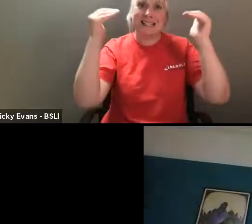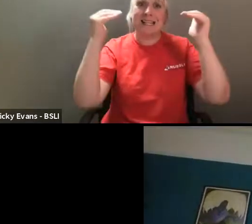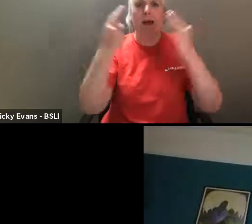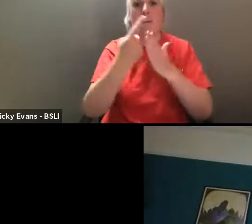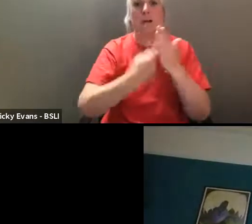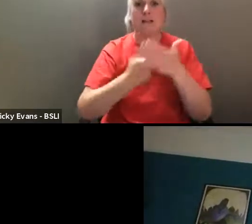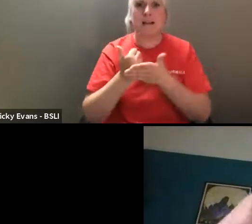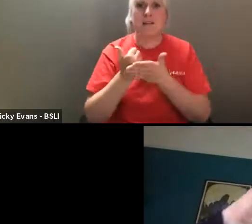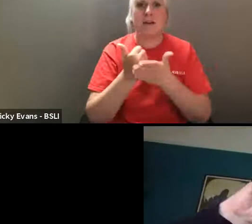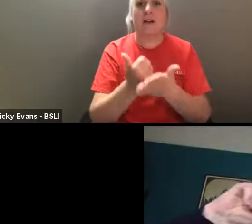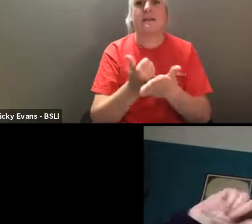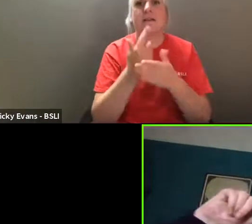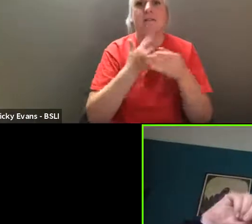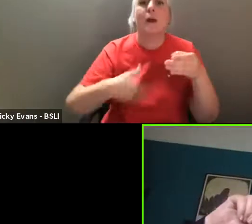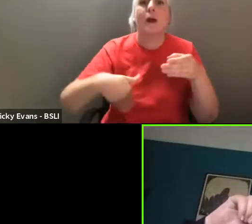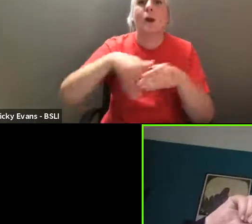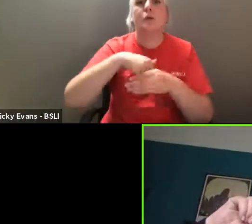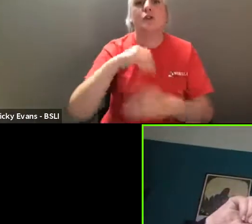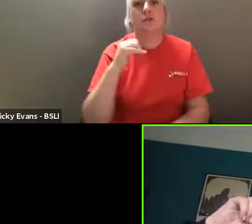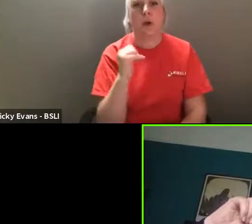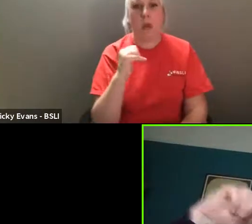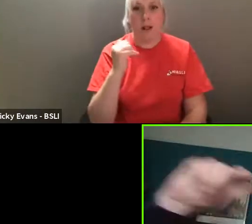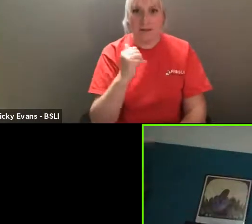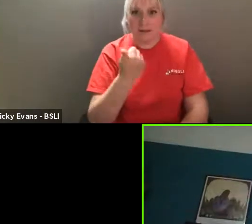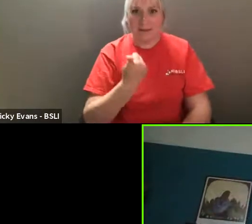Bill. Hi, Mandy. Hi.